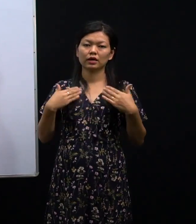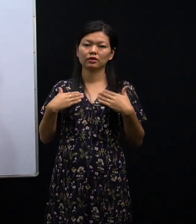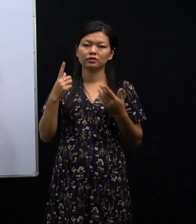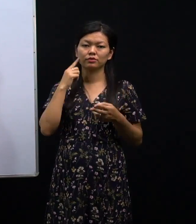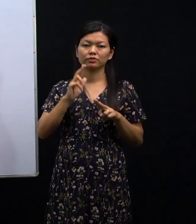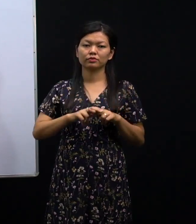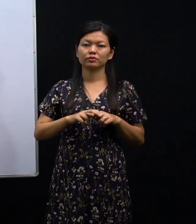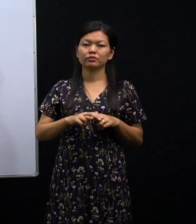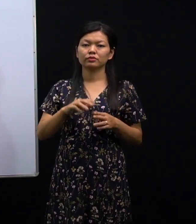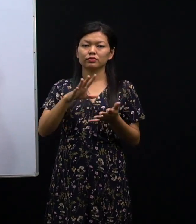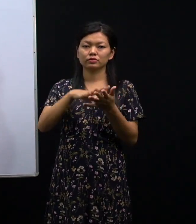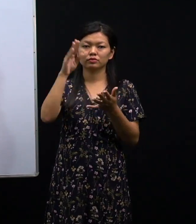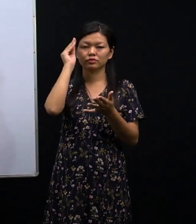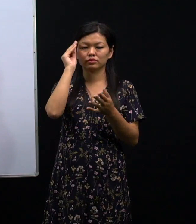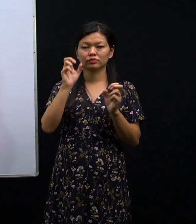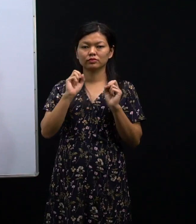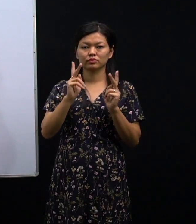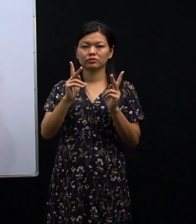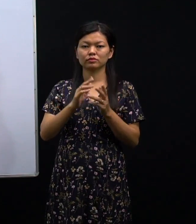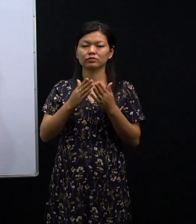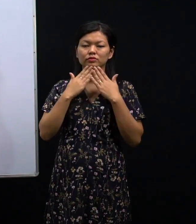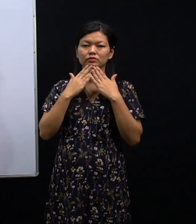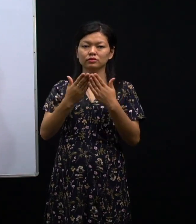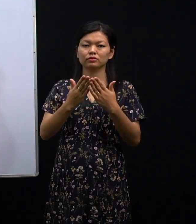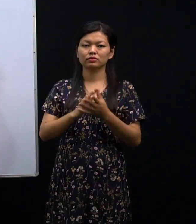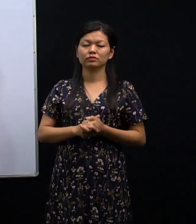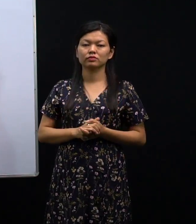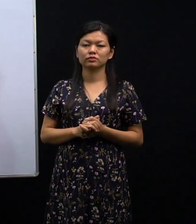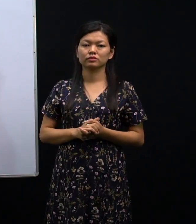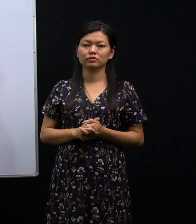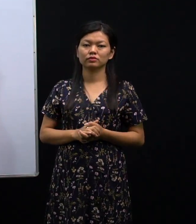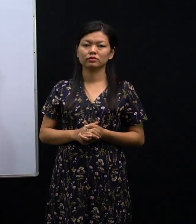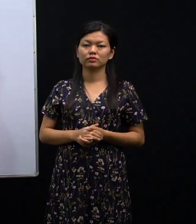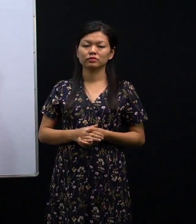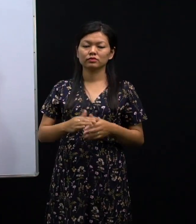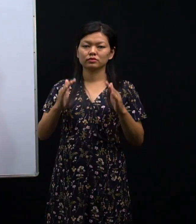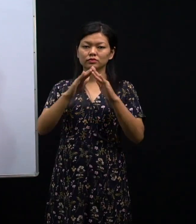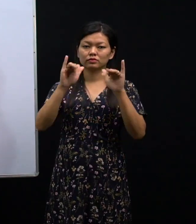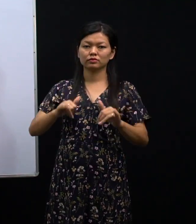you make it that way. Okay. Thank you. Stay safe.